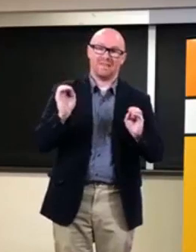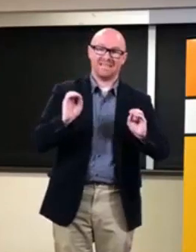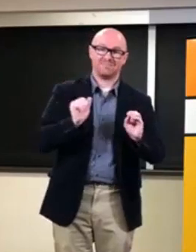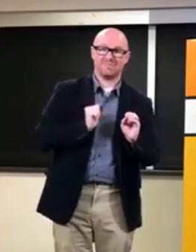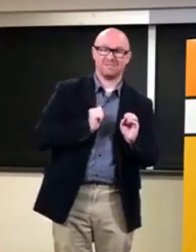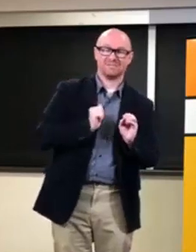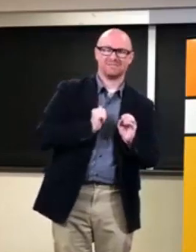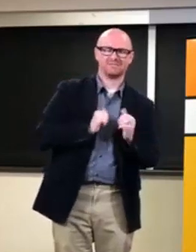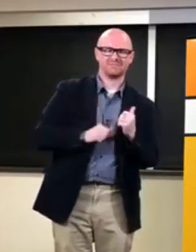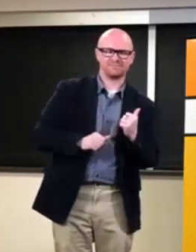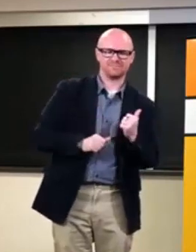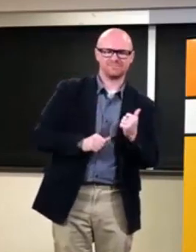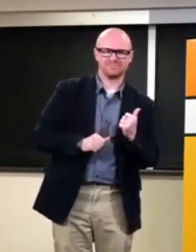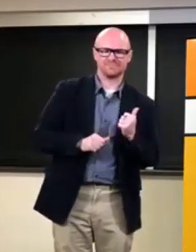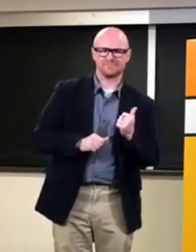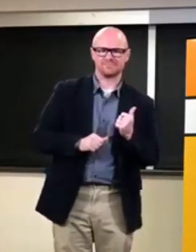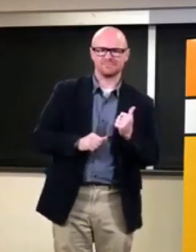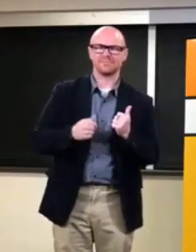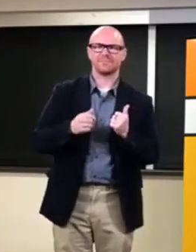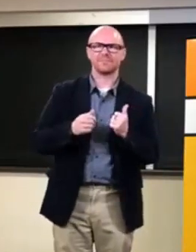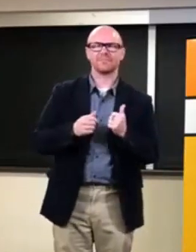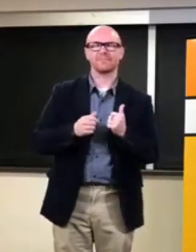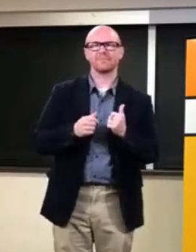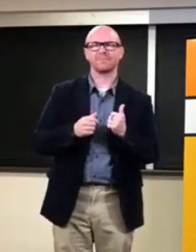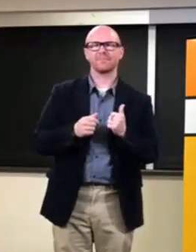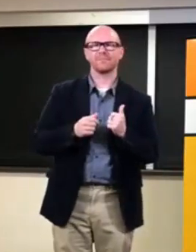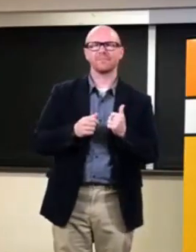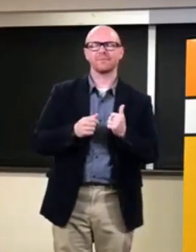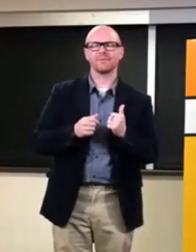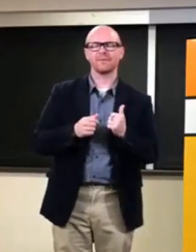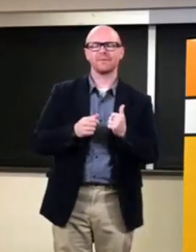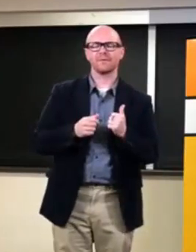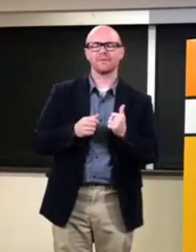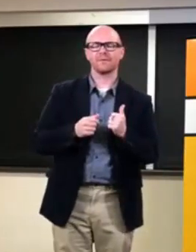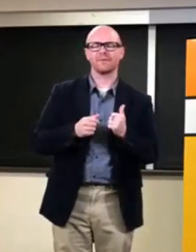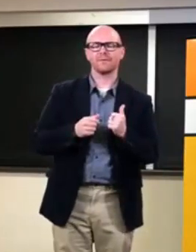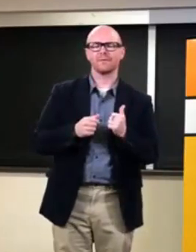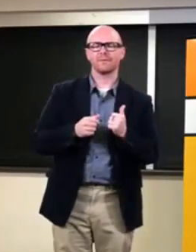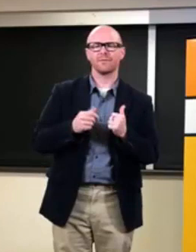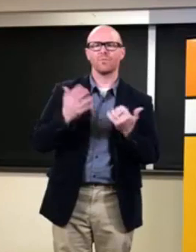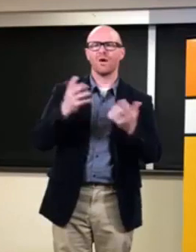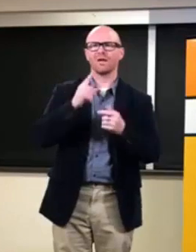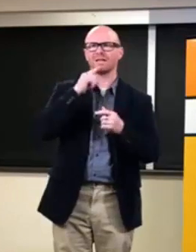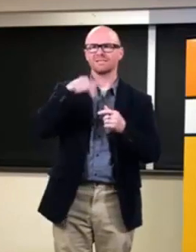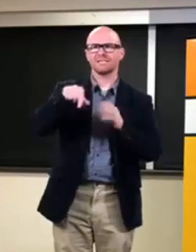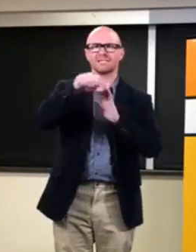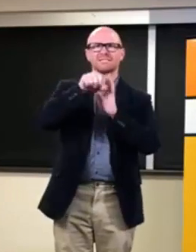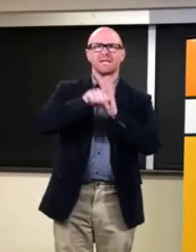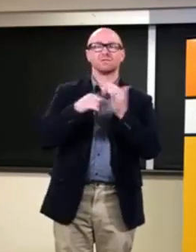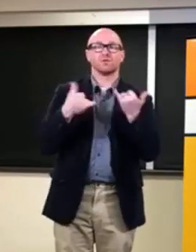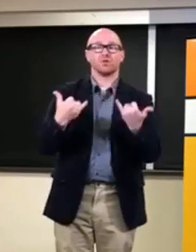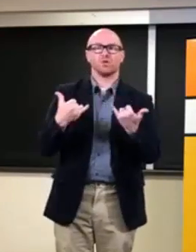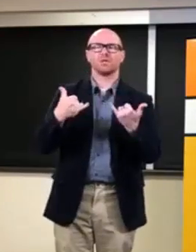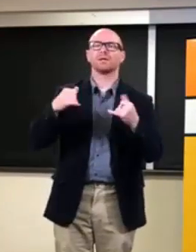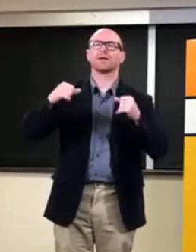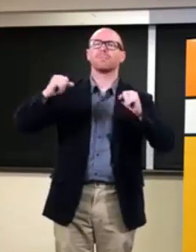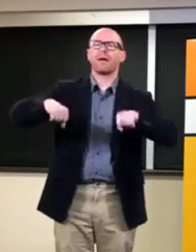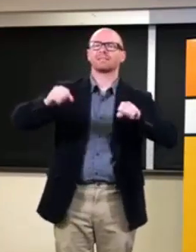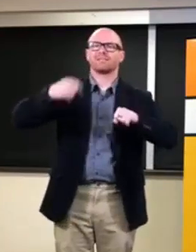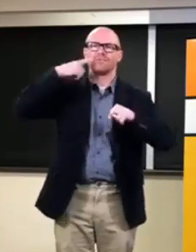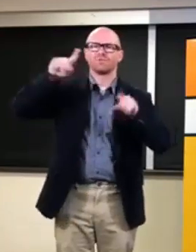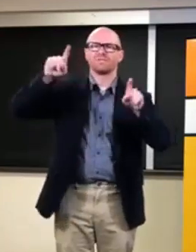I had a follow-up on my testing question. What is the state's current daily capacity for testing, and are